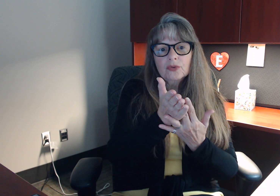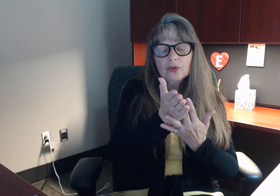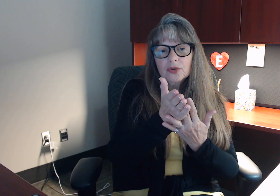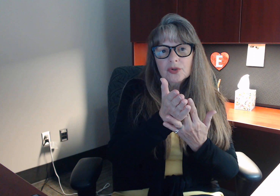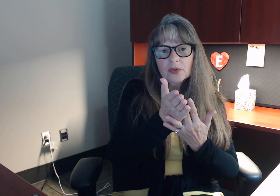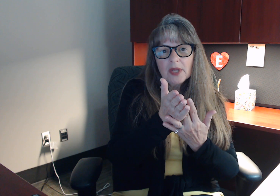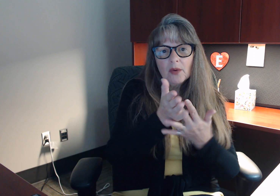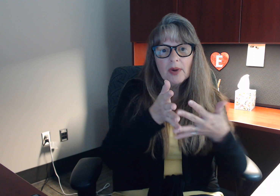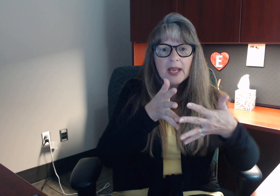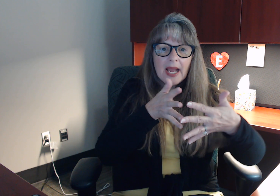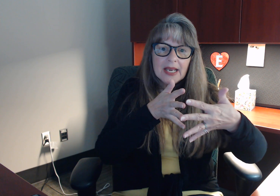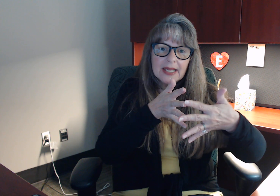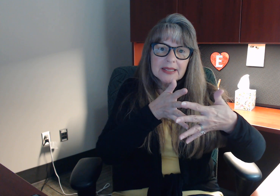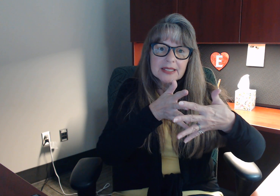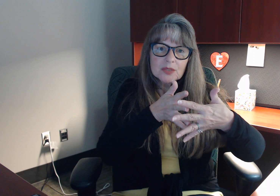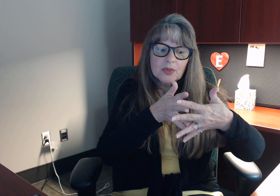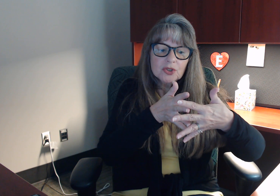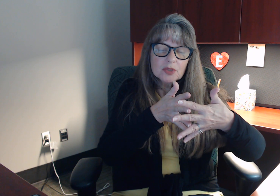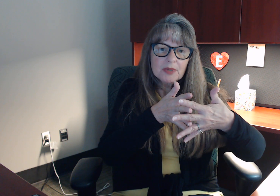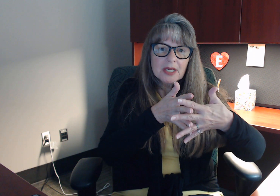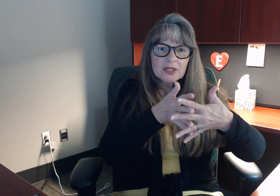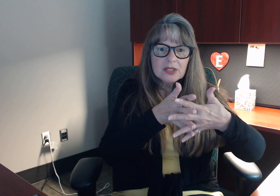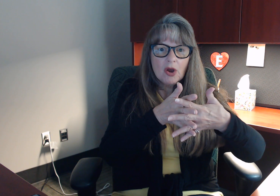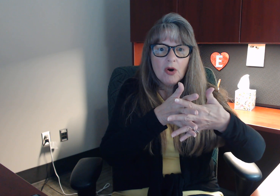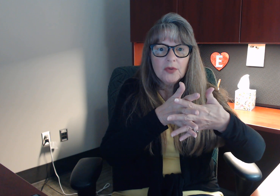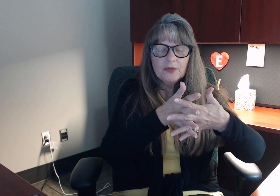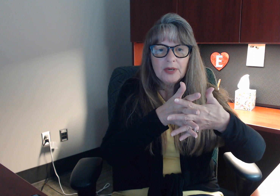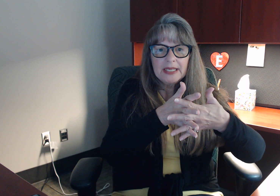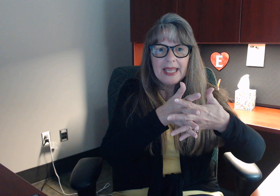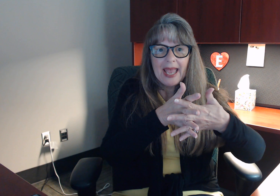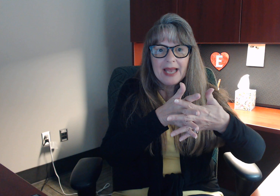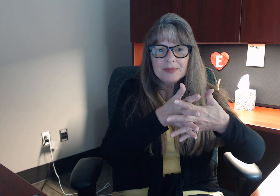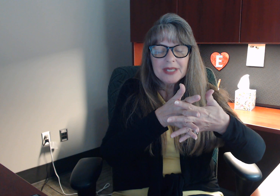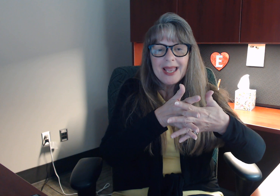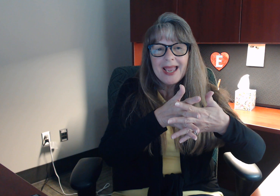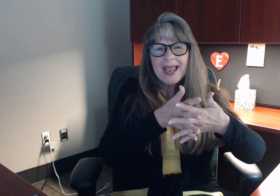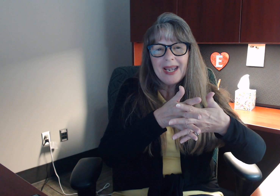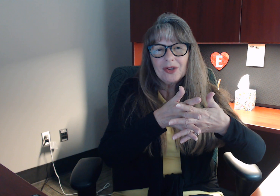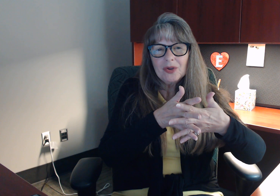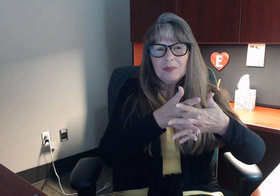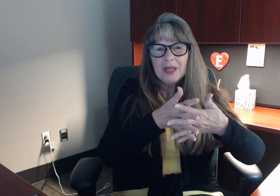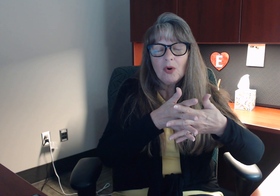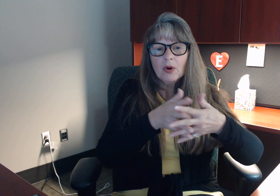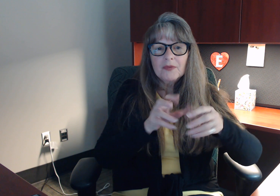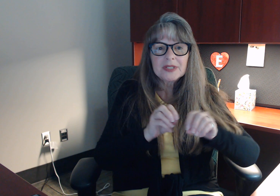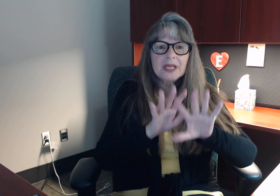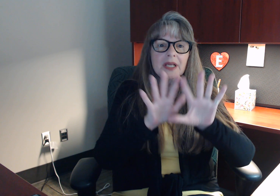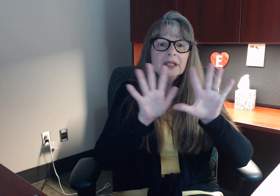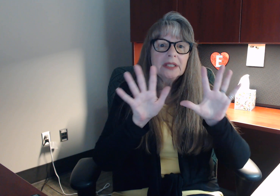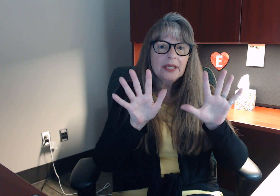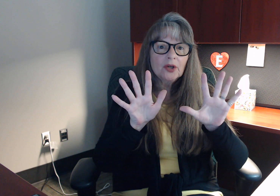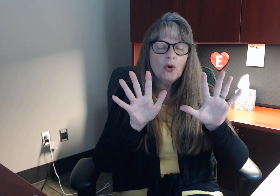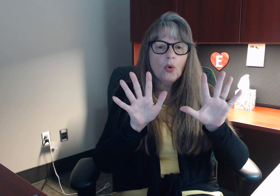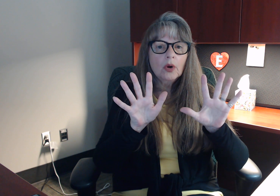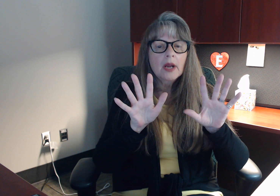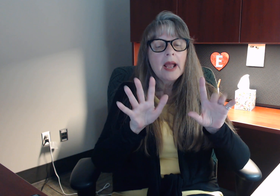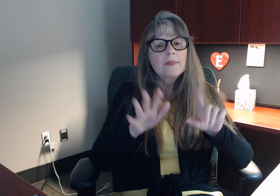could do it that way. I like this one just because it's all the different gaps. And it could be, or if it's clear, or